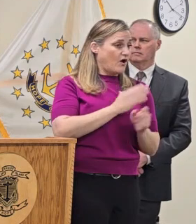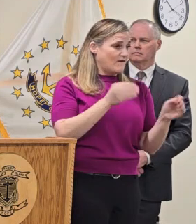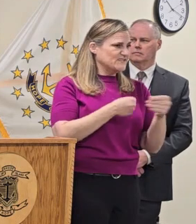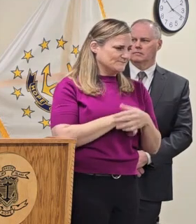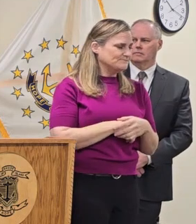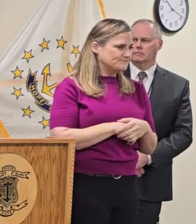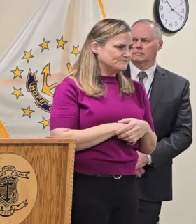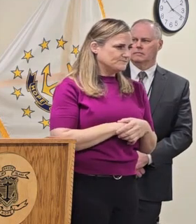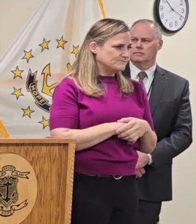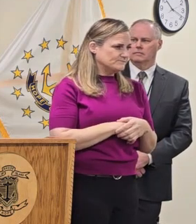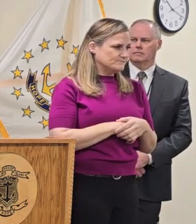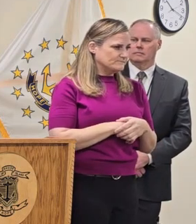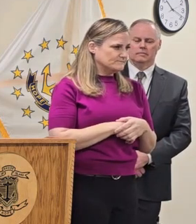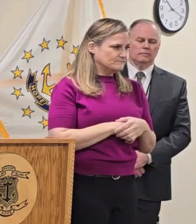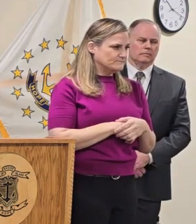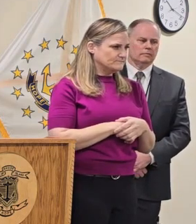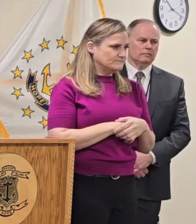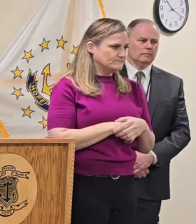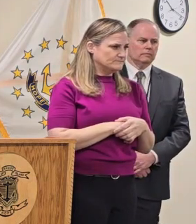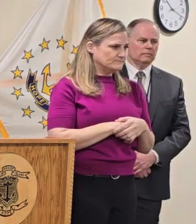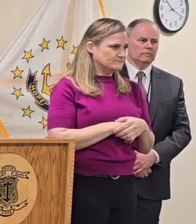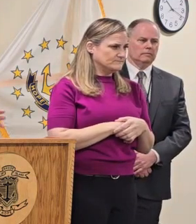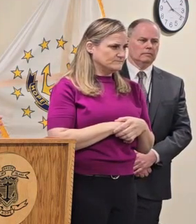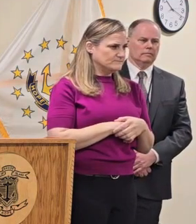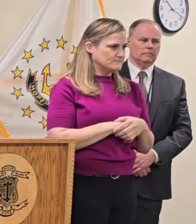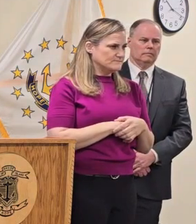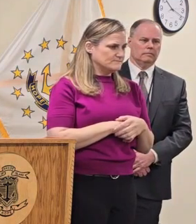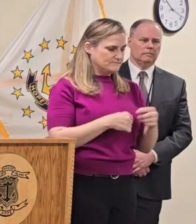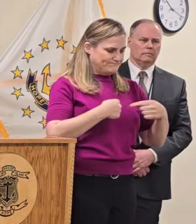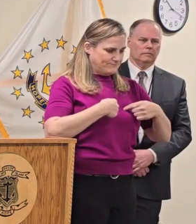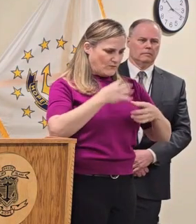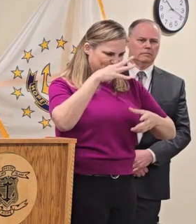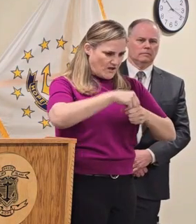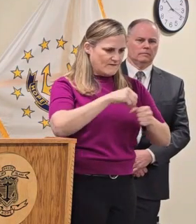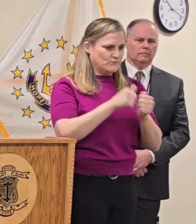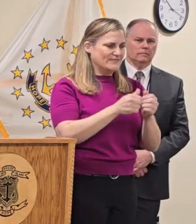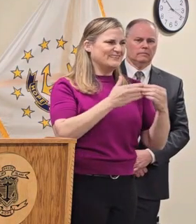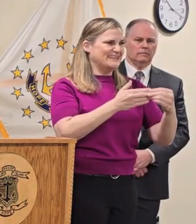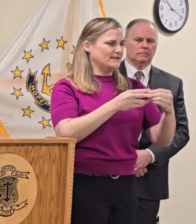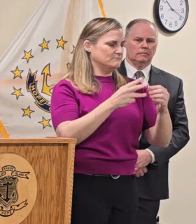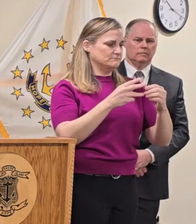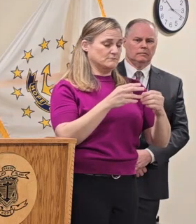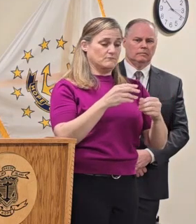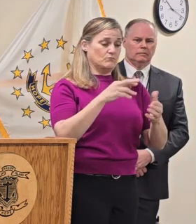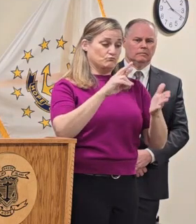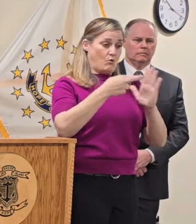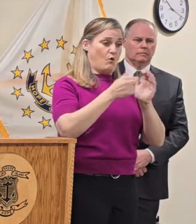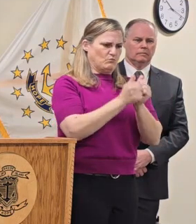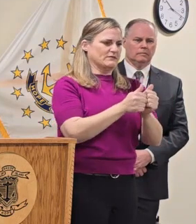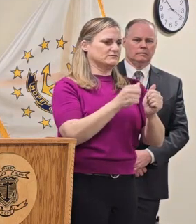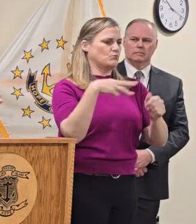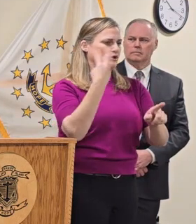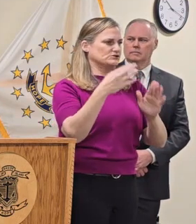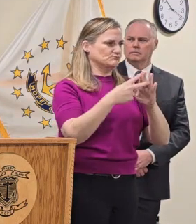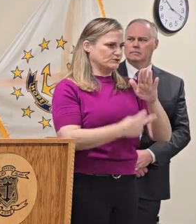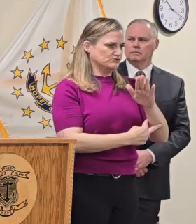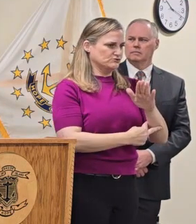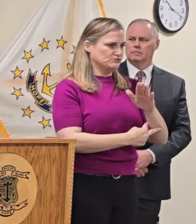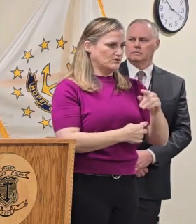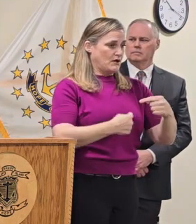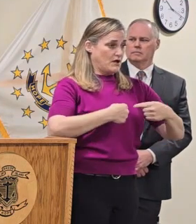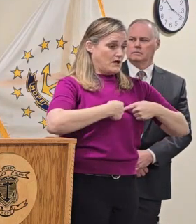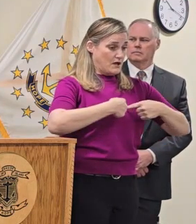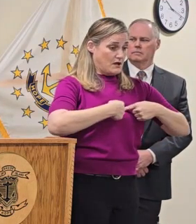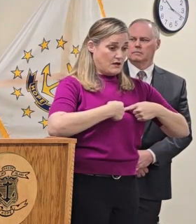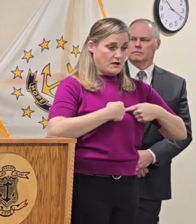role in this effort in terms of the Washington Bridge and everything that has to do with the Washington Bridge, including the legal. So I feel comfortable that